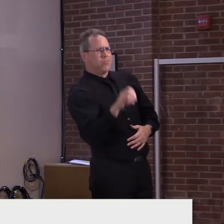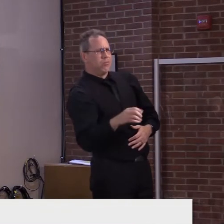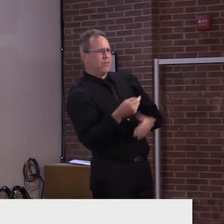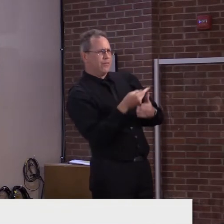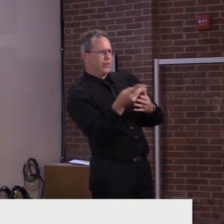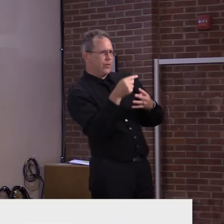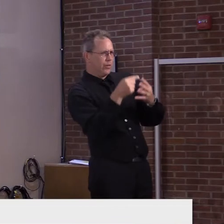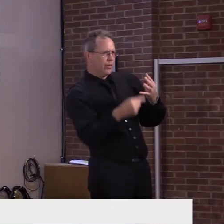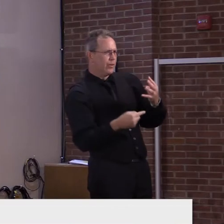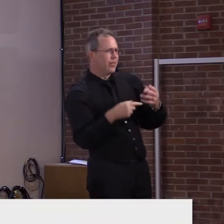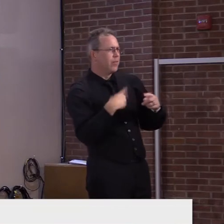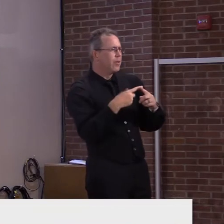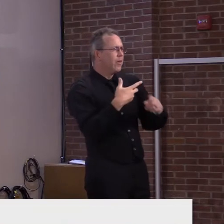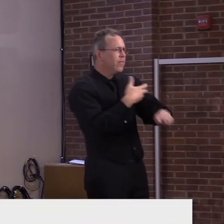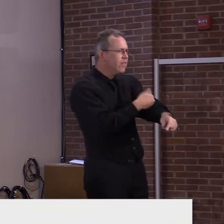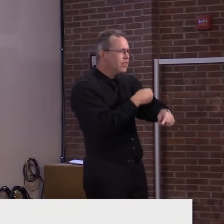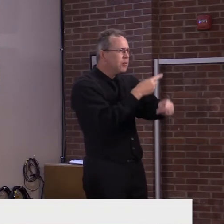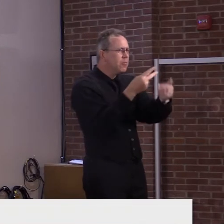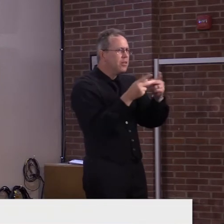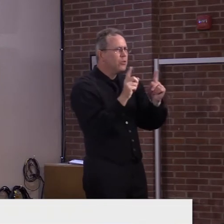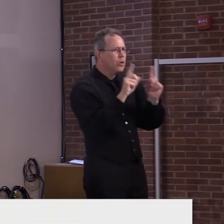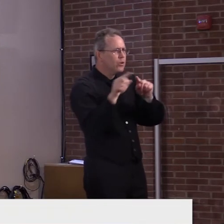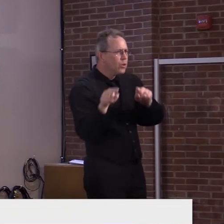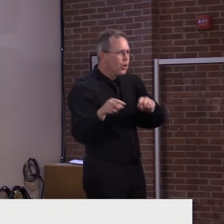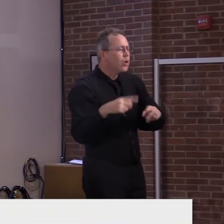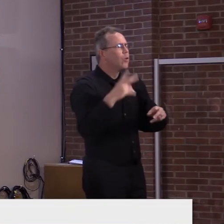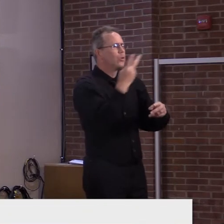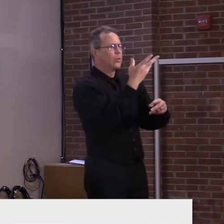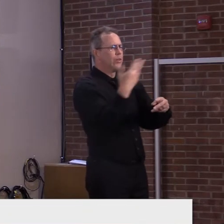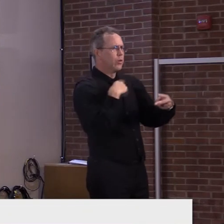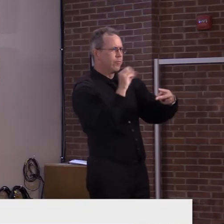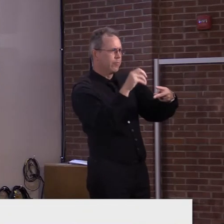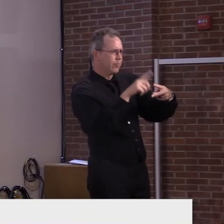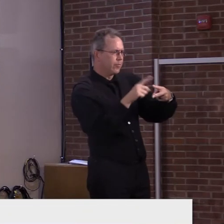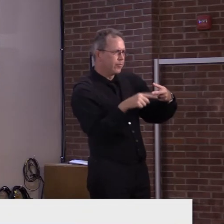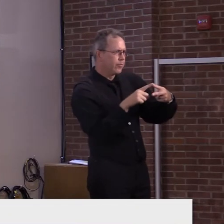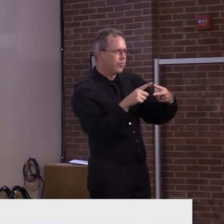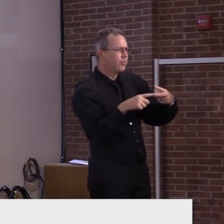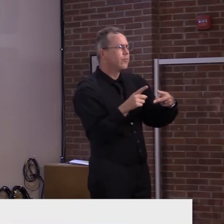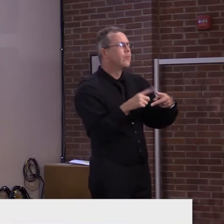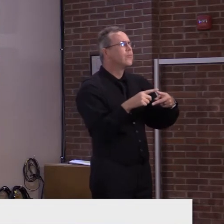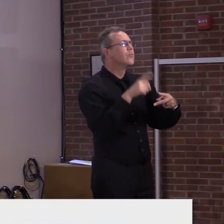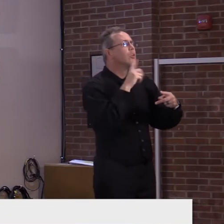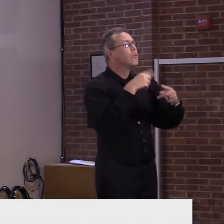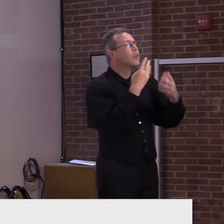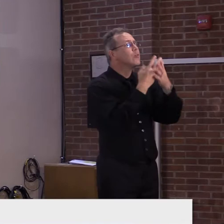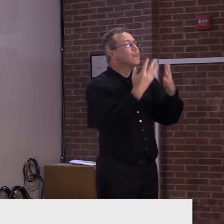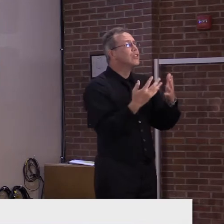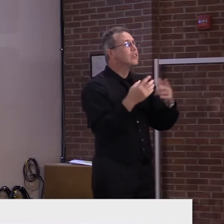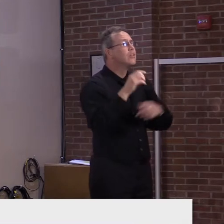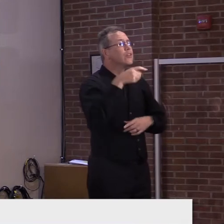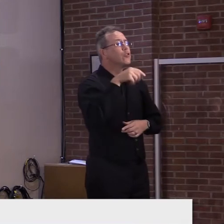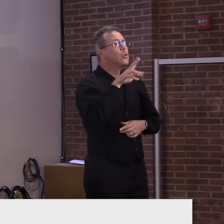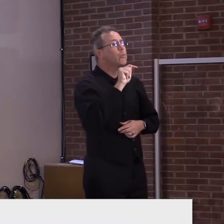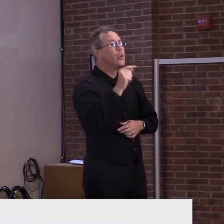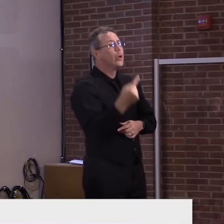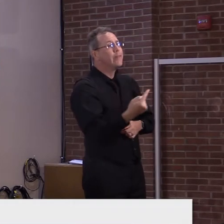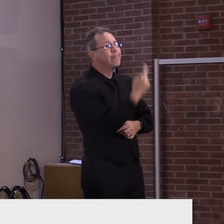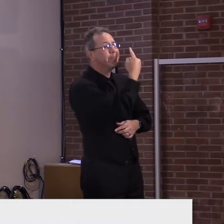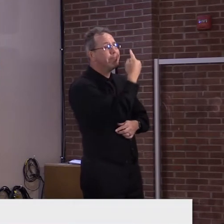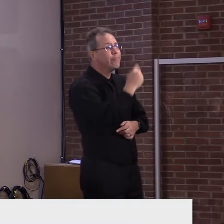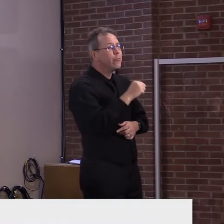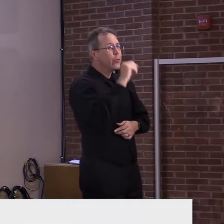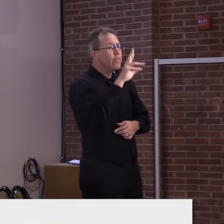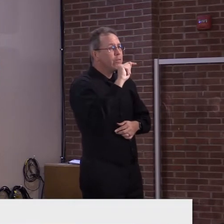other topics. First is an update on the COVID cases at Northern State Correctional Facility in Newport. Late last week, we